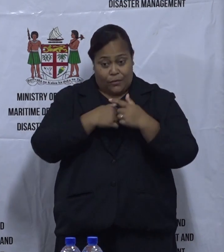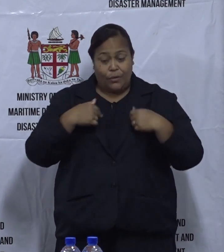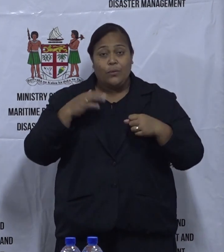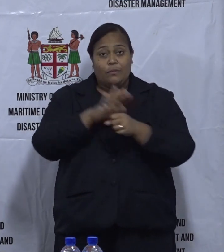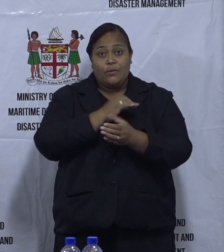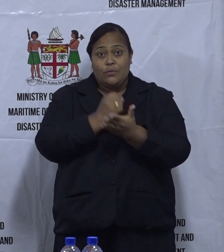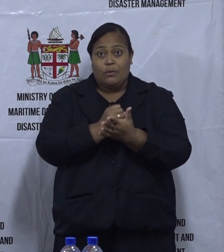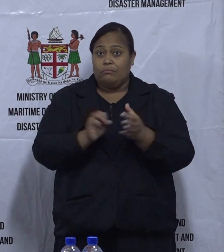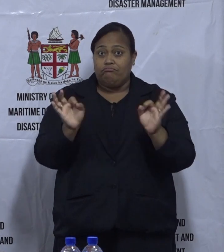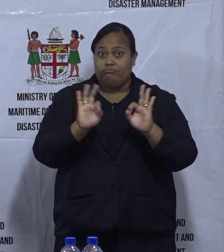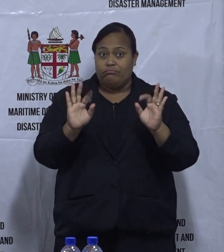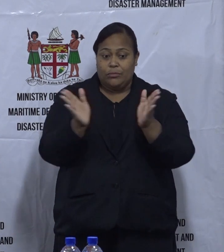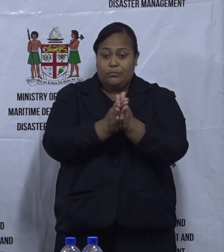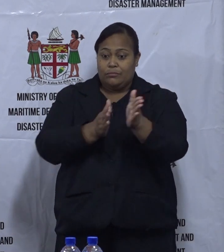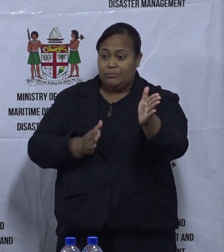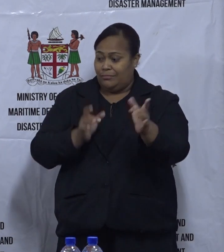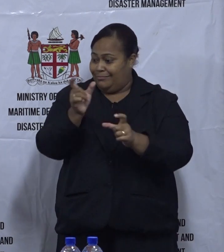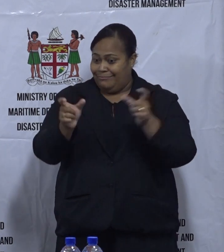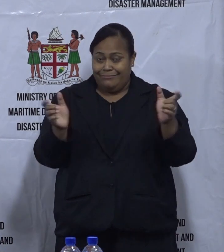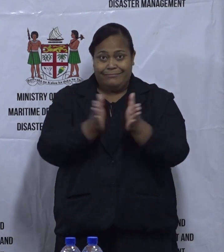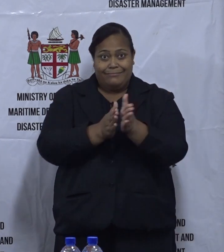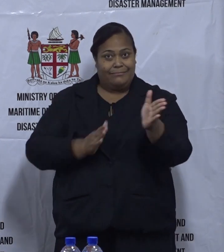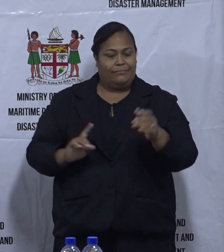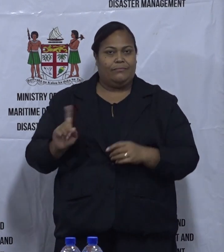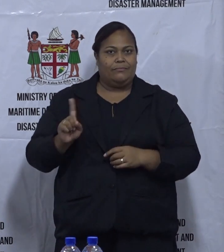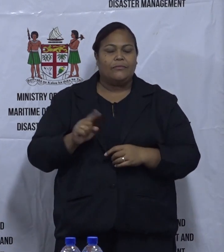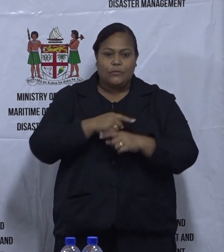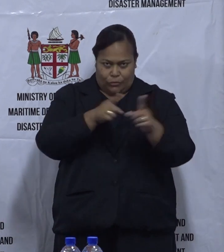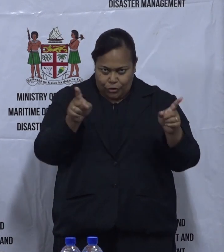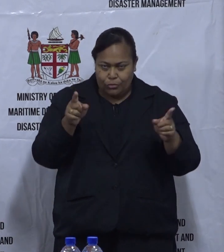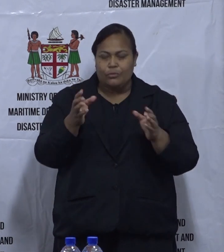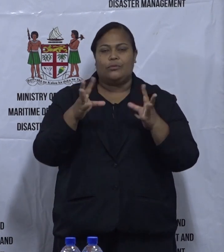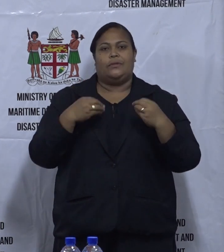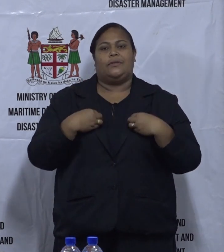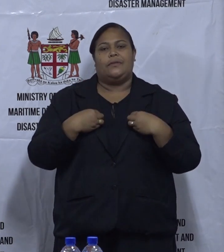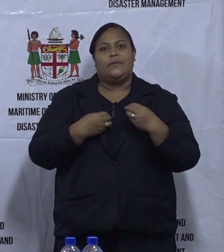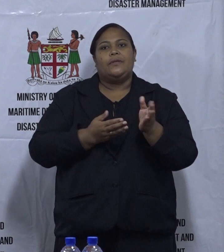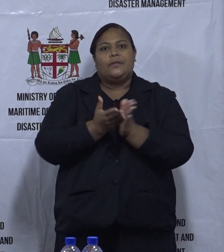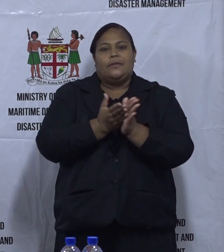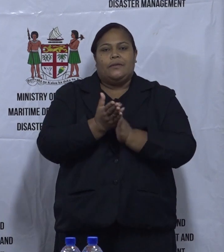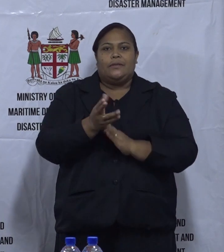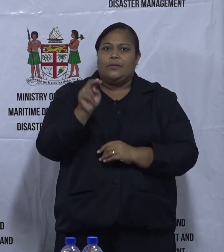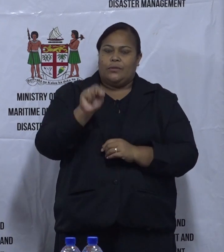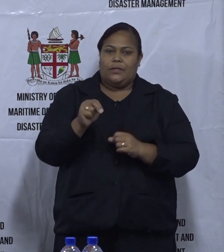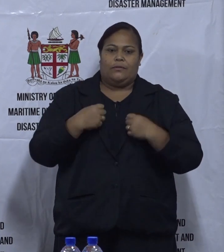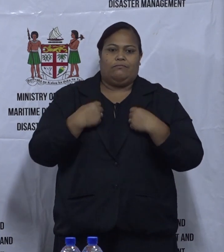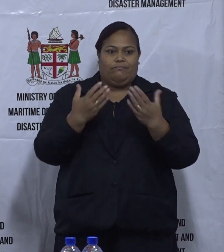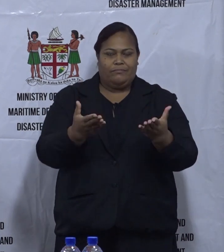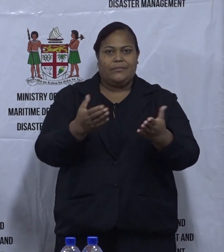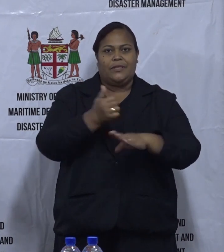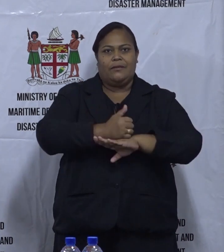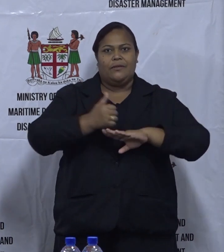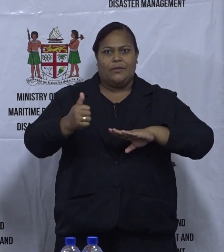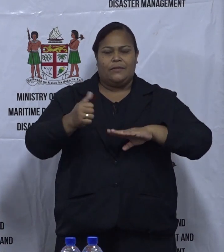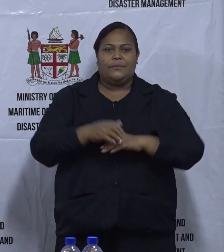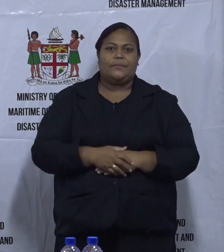no one is left behind and that you receive the services you deserve from government. I can confirm that the